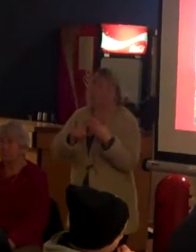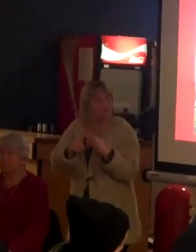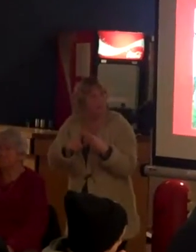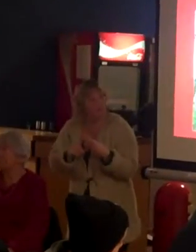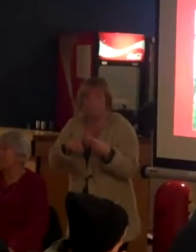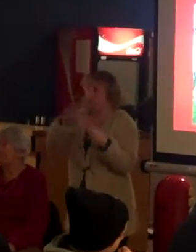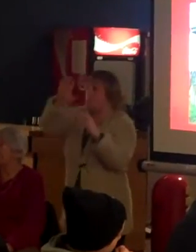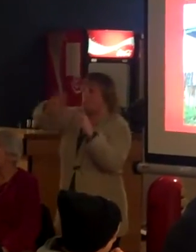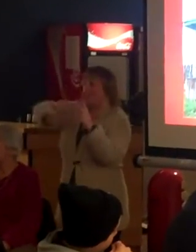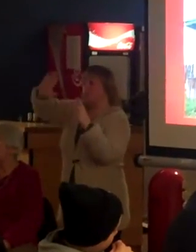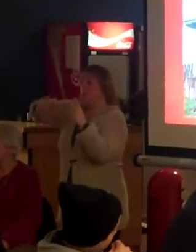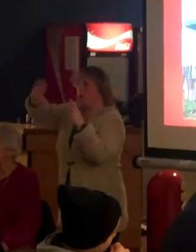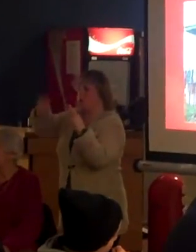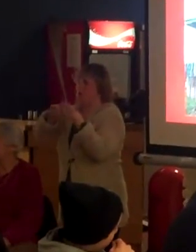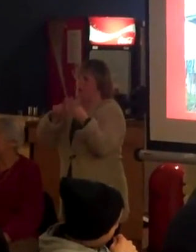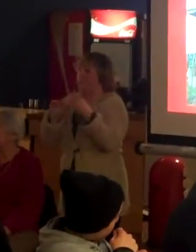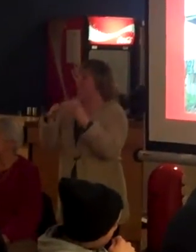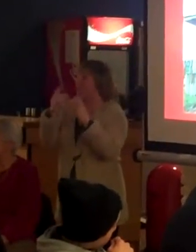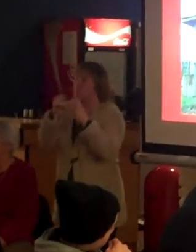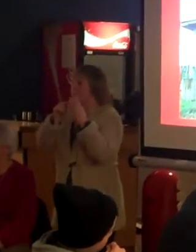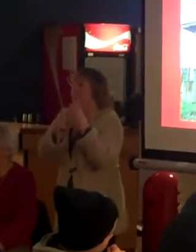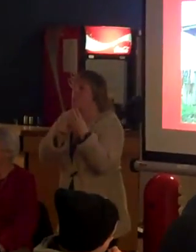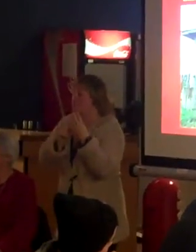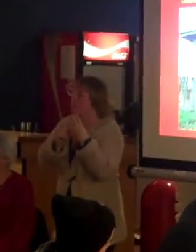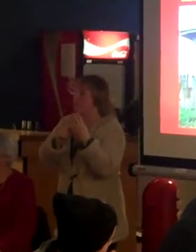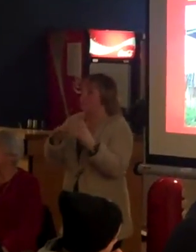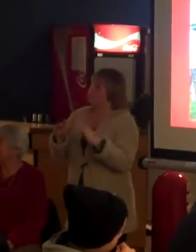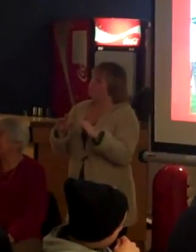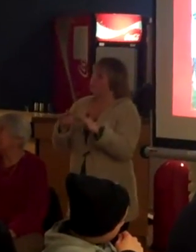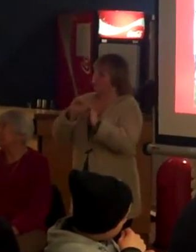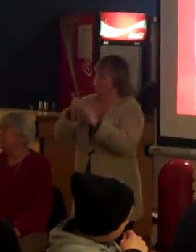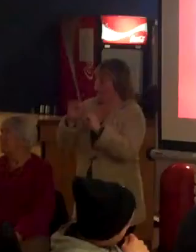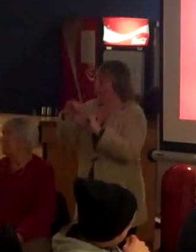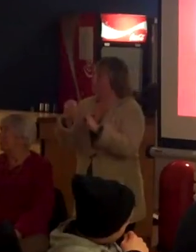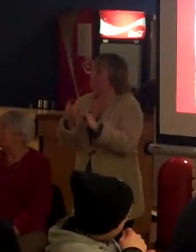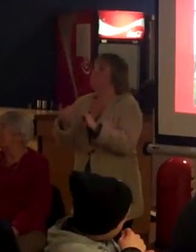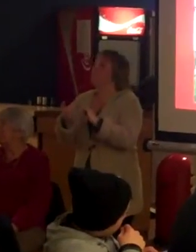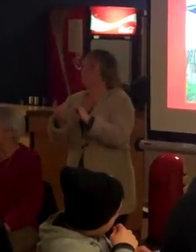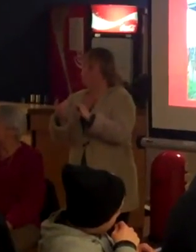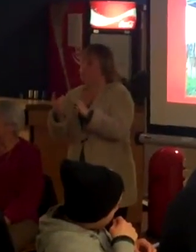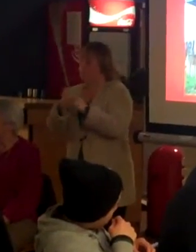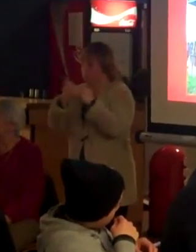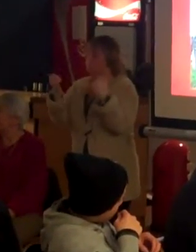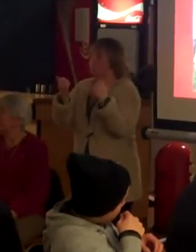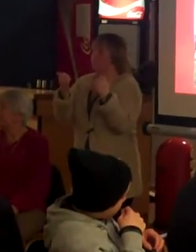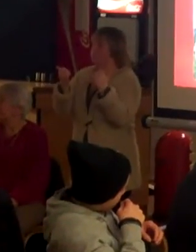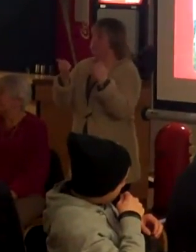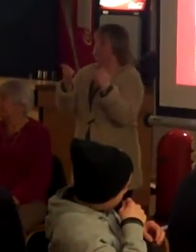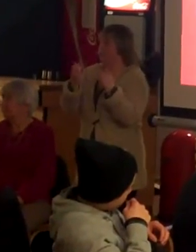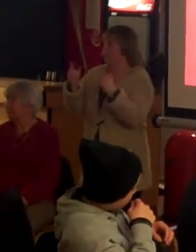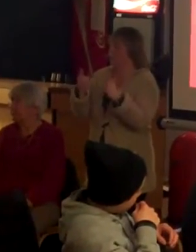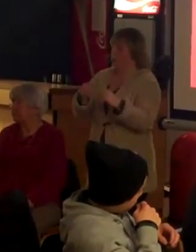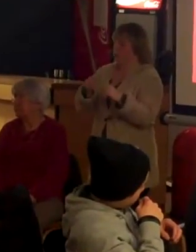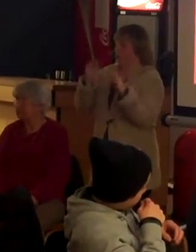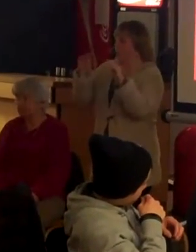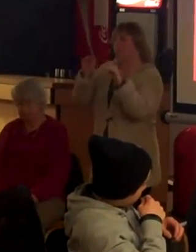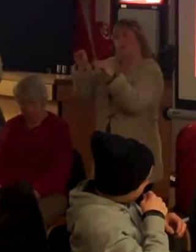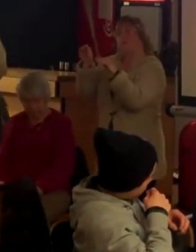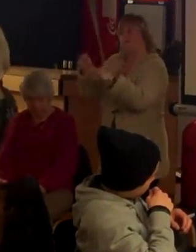still have to do a few other things so that this place can be quite appropriate for training courses.